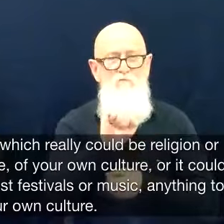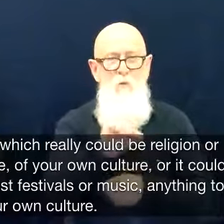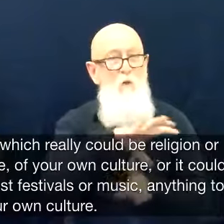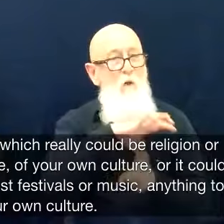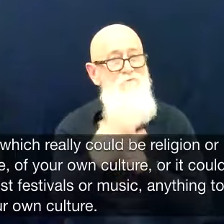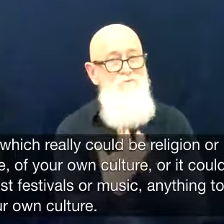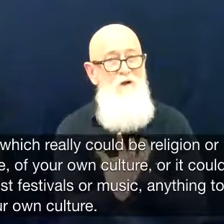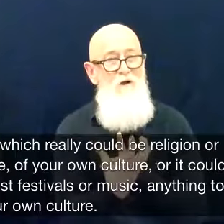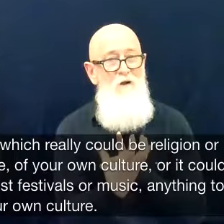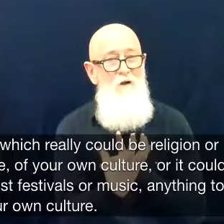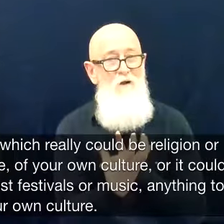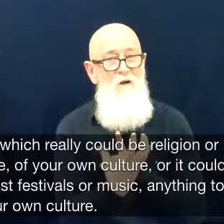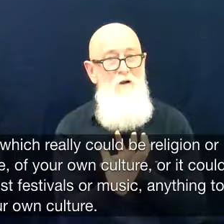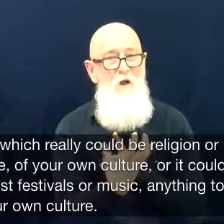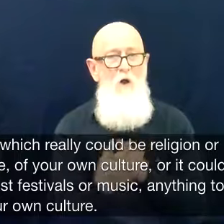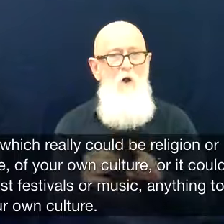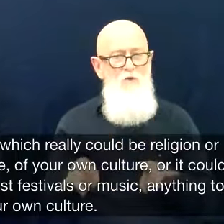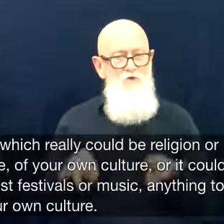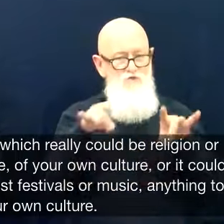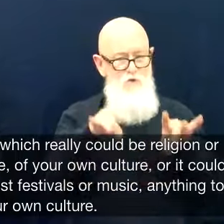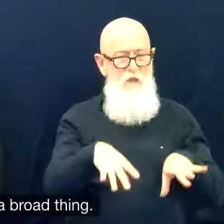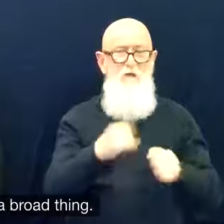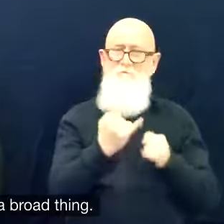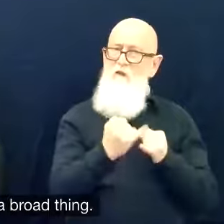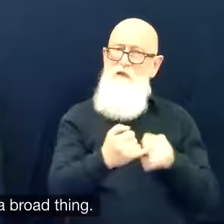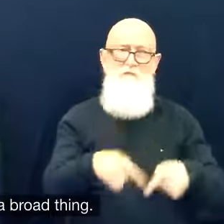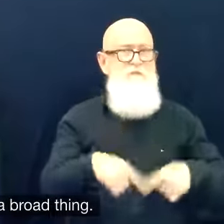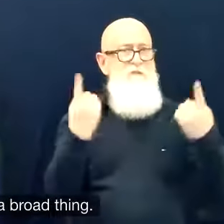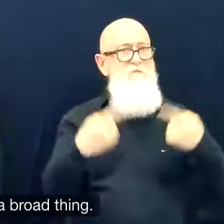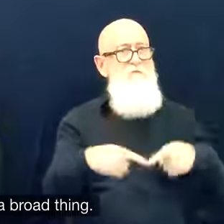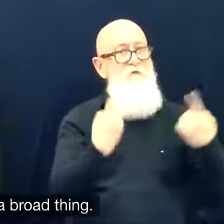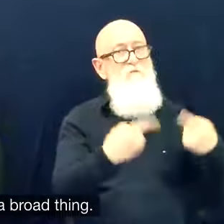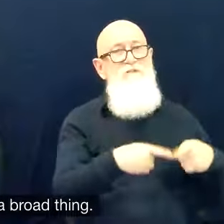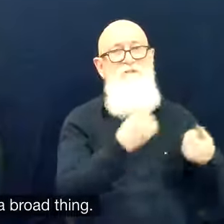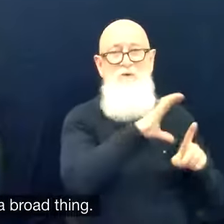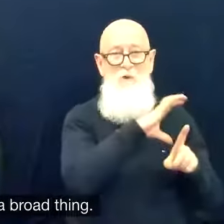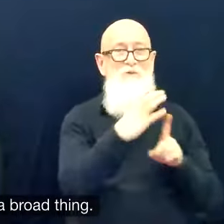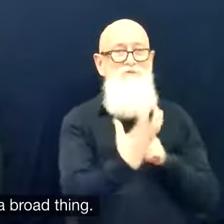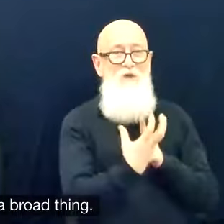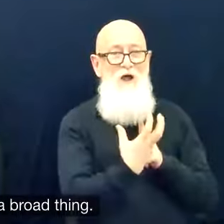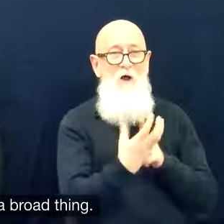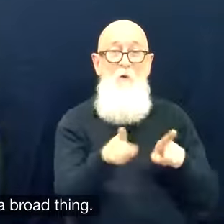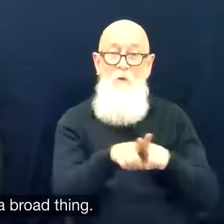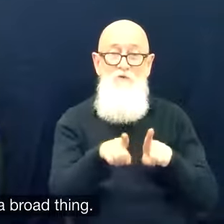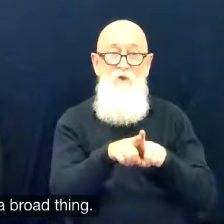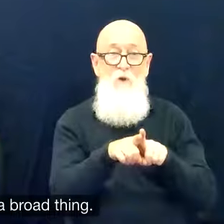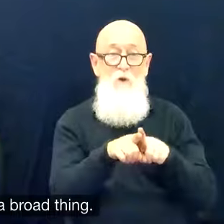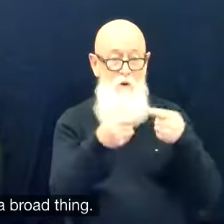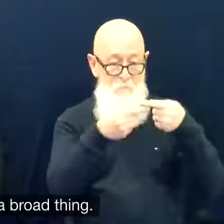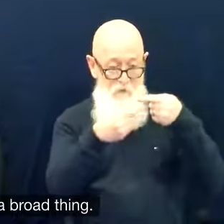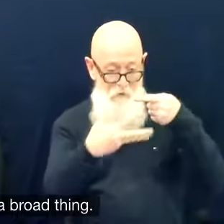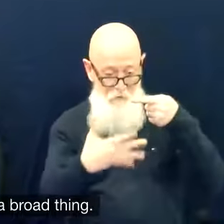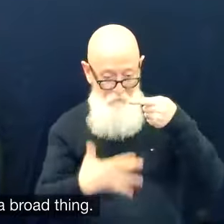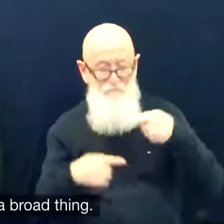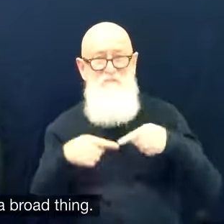broad thing, and Australia has very diverse culture and different cultures within our culture. So I